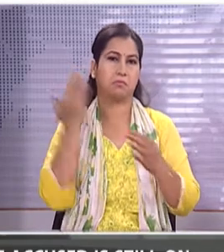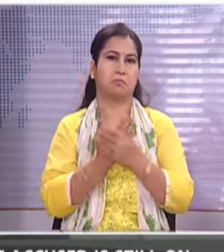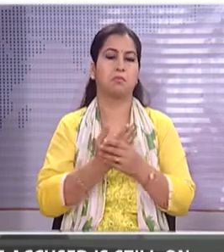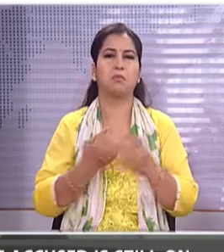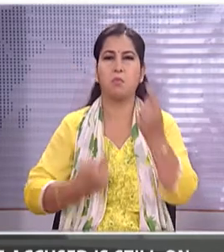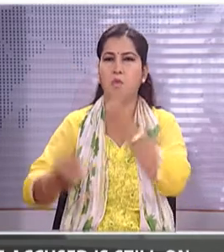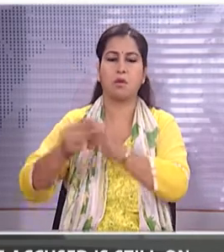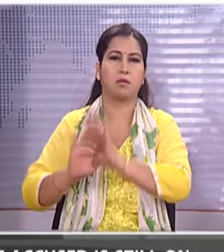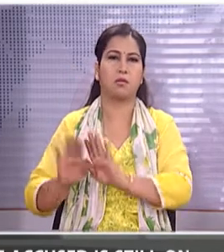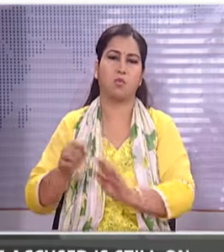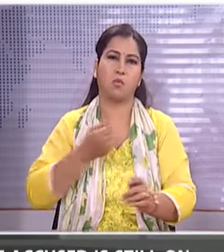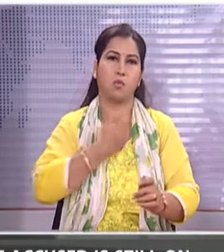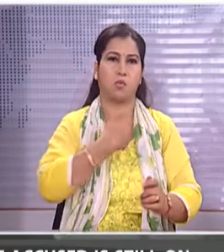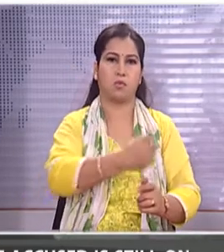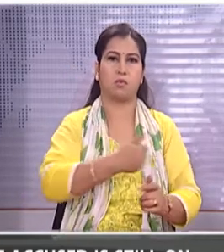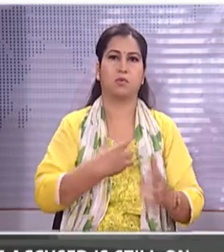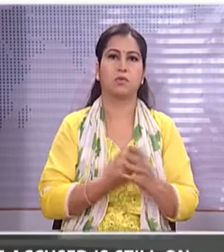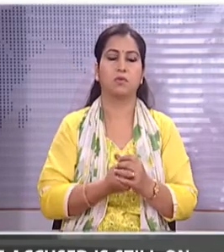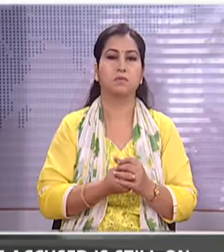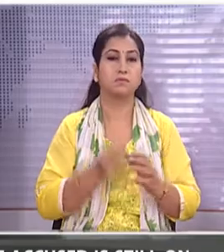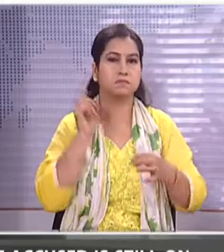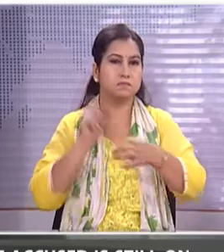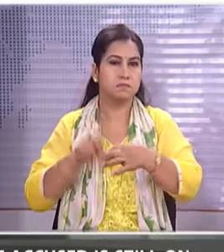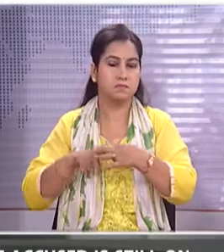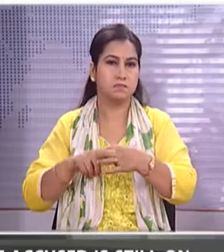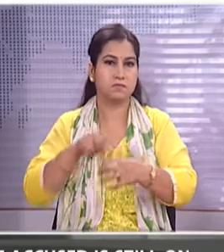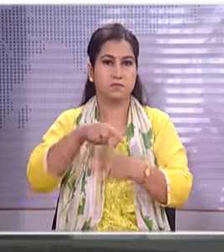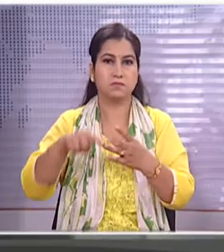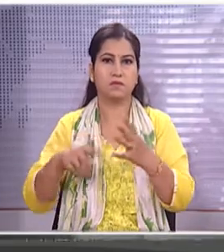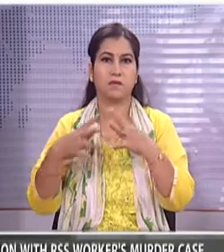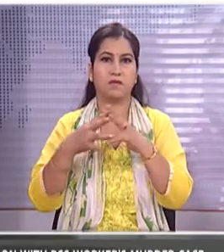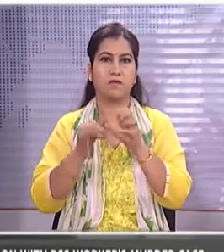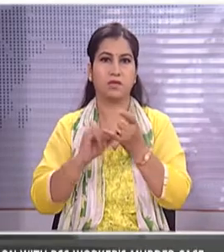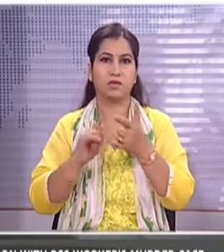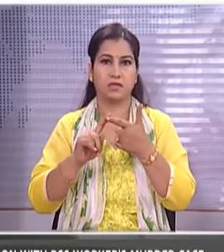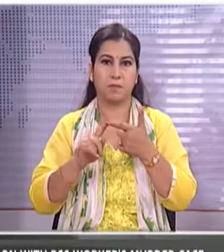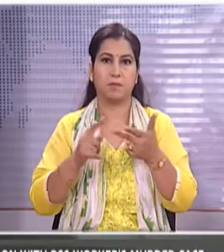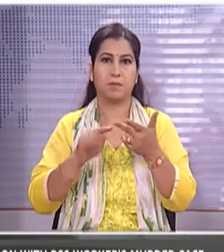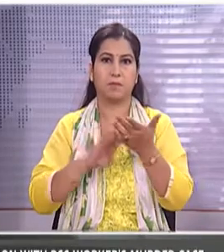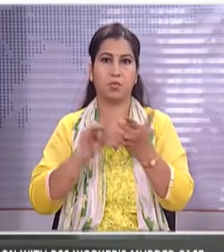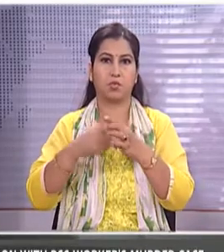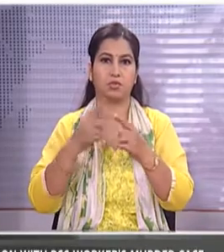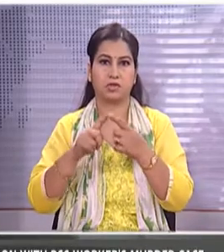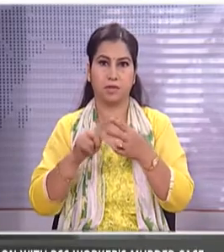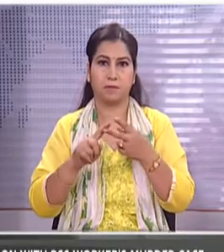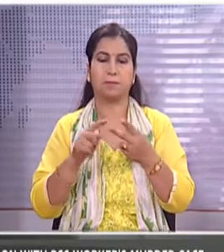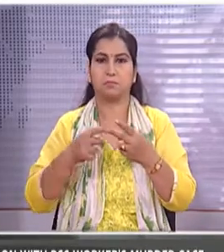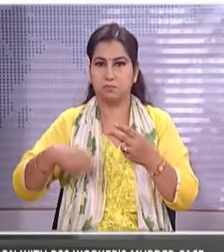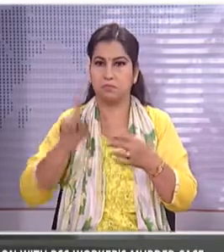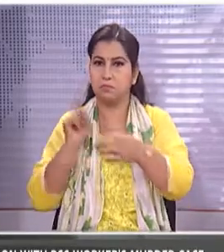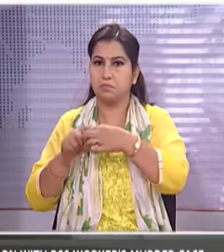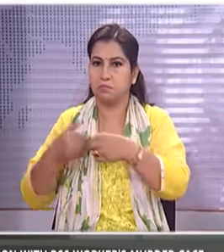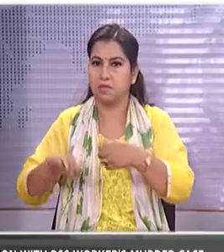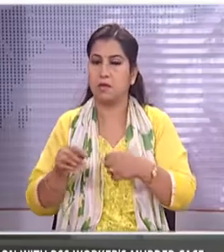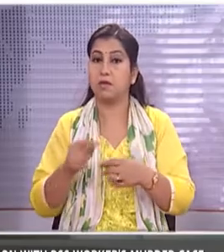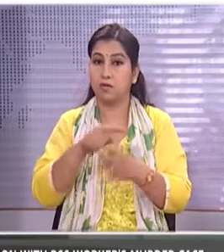politically motivated. Interrogation of the accused, Wasim Ahmed, Mujib, Sadiq and Infan Pasha is still on. It is